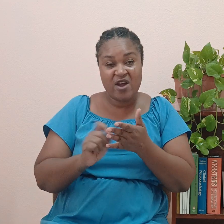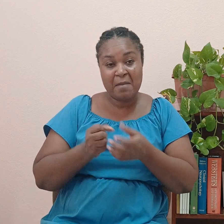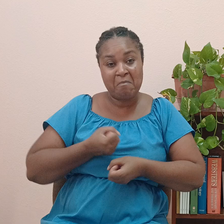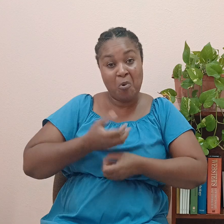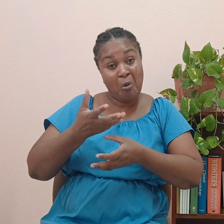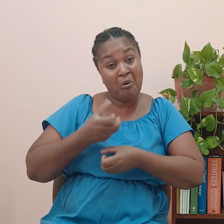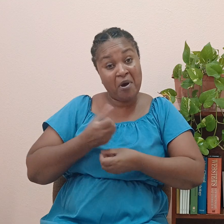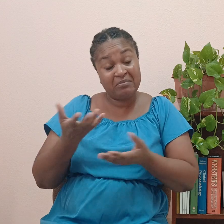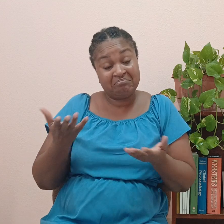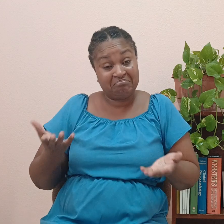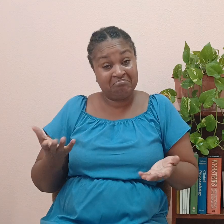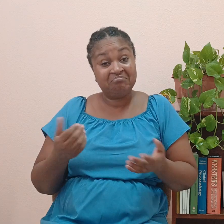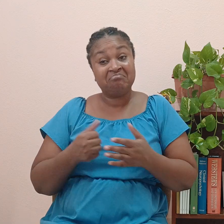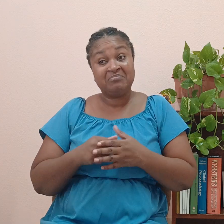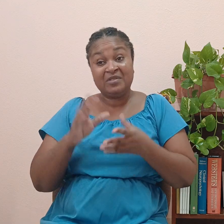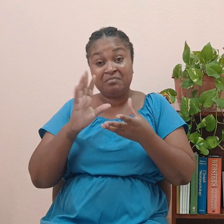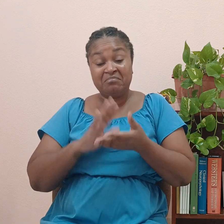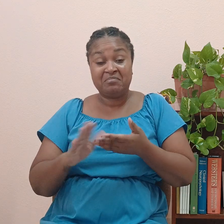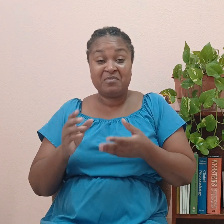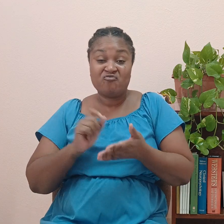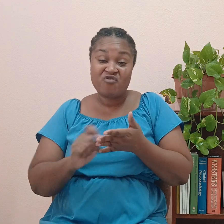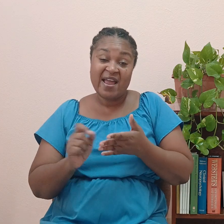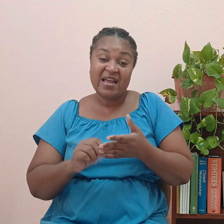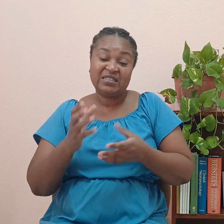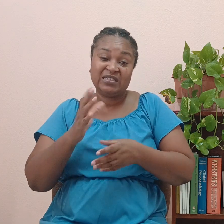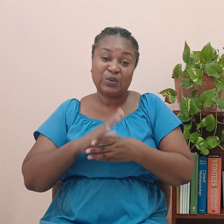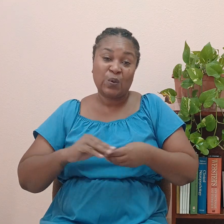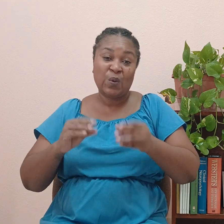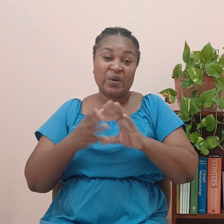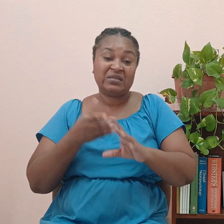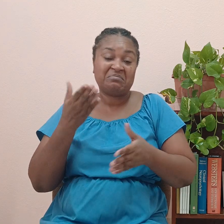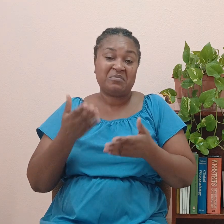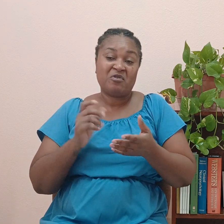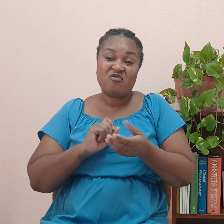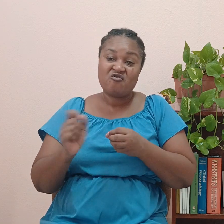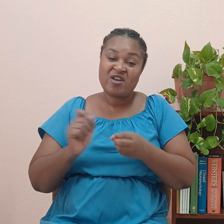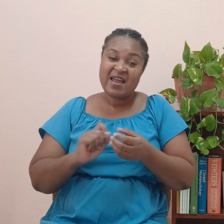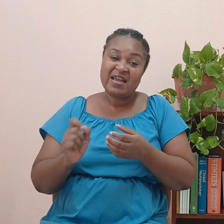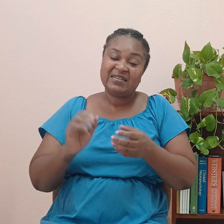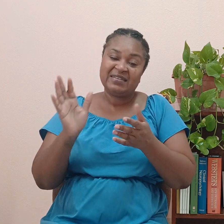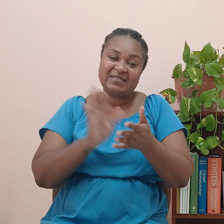stories and songs about God's beautiful world.